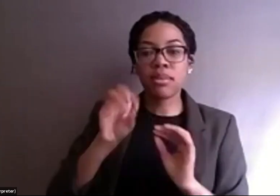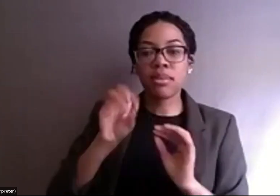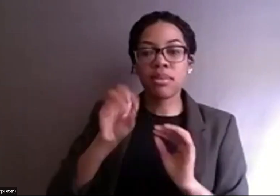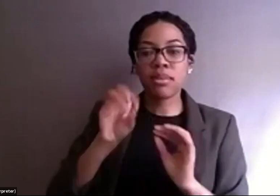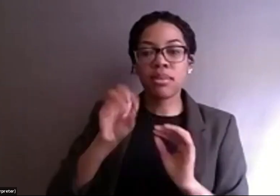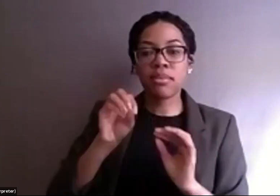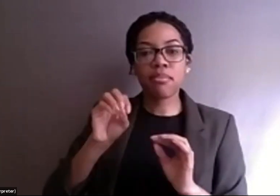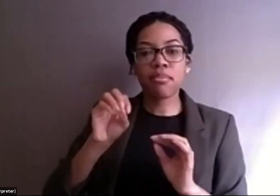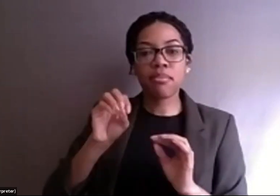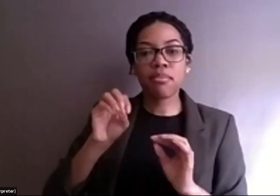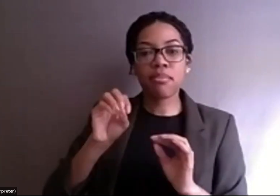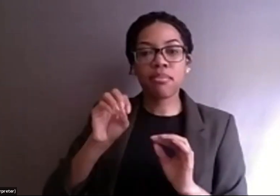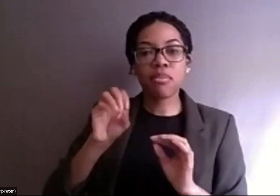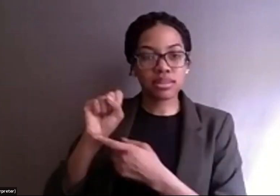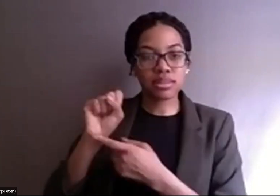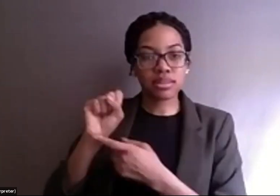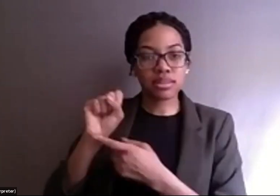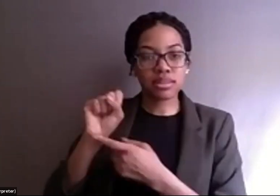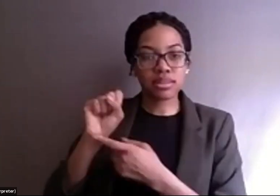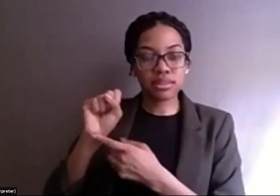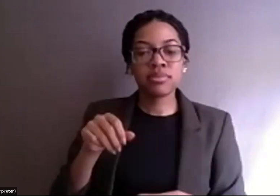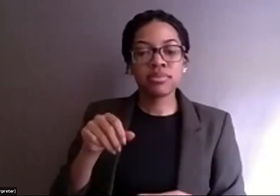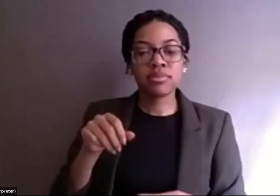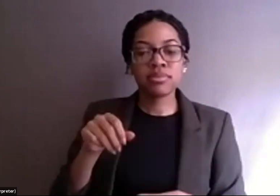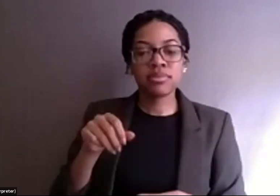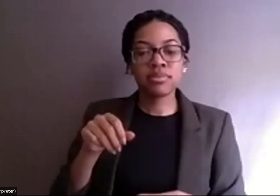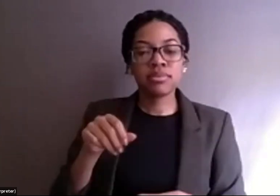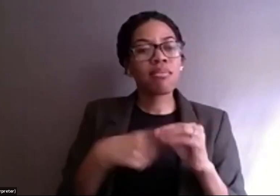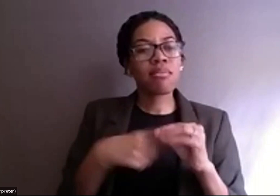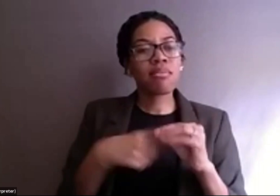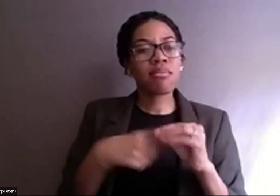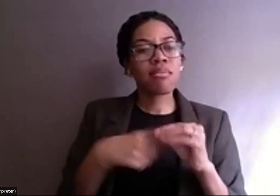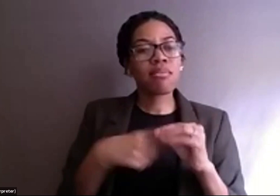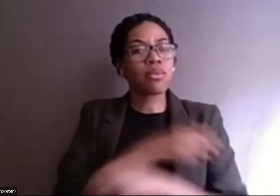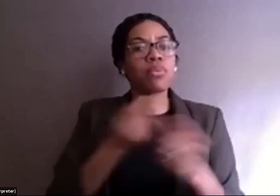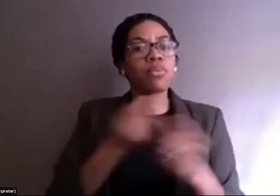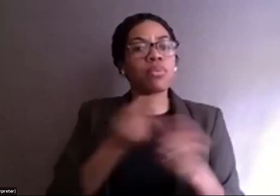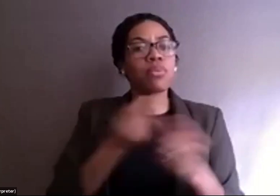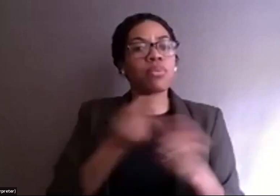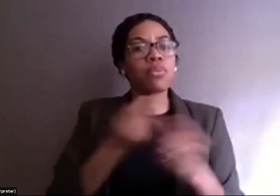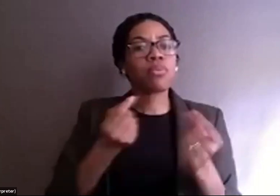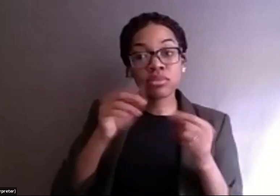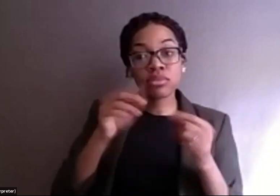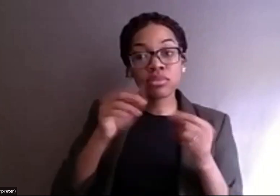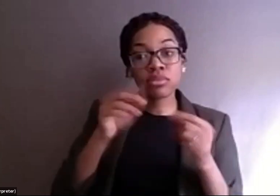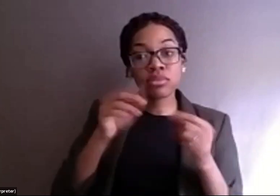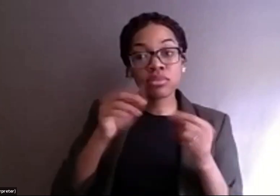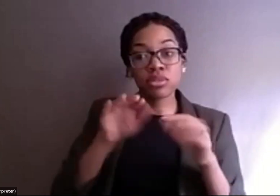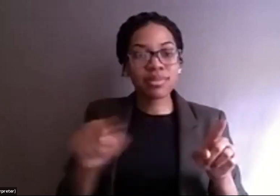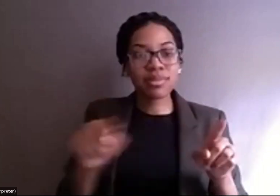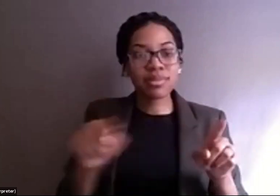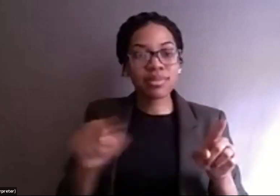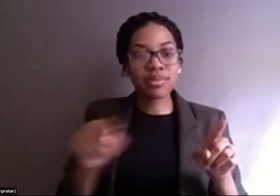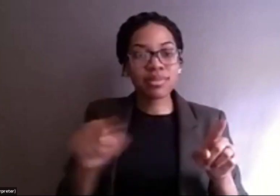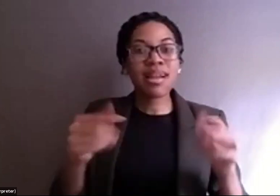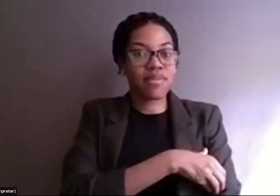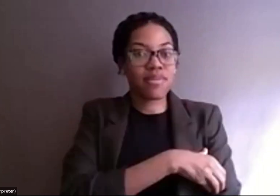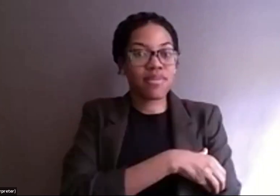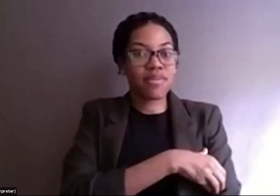thing about power is that the kids understand that they have it themselves, as they're the ones who are the